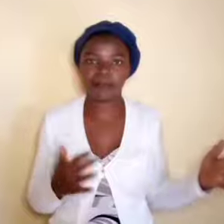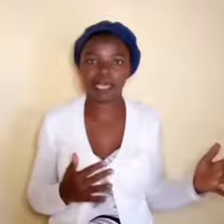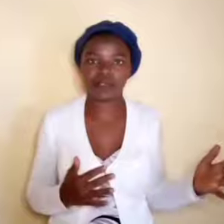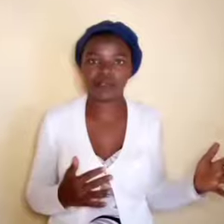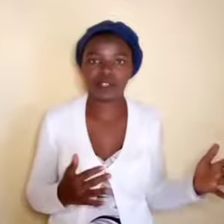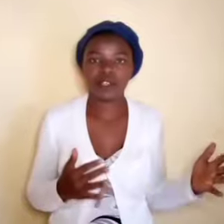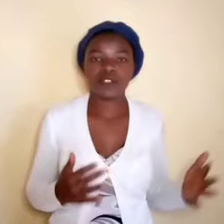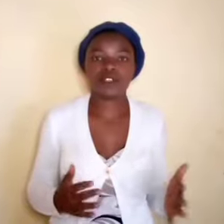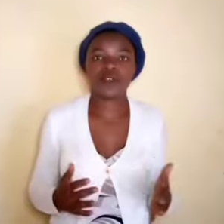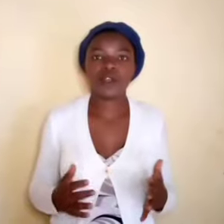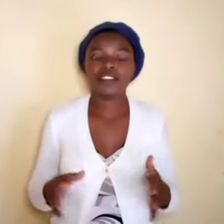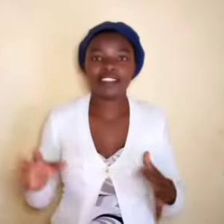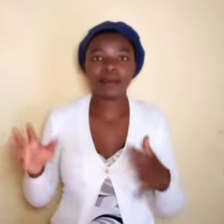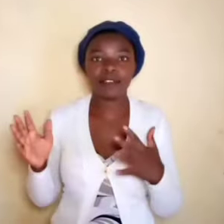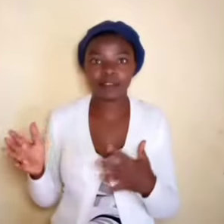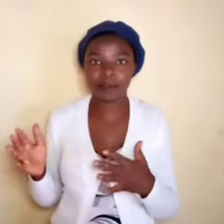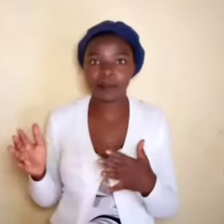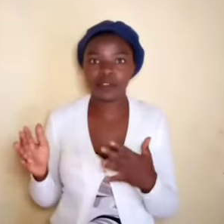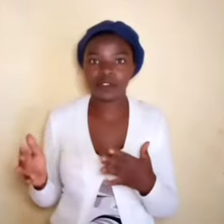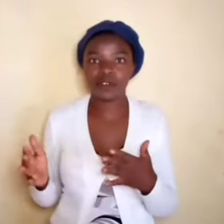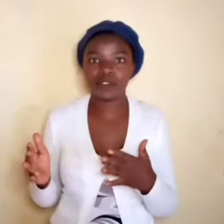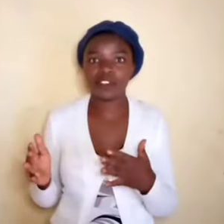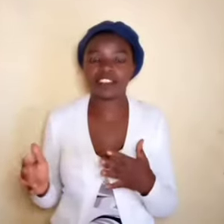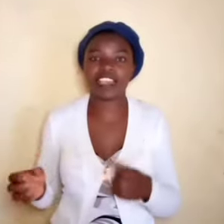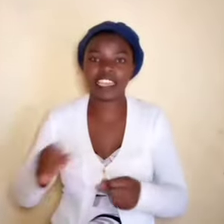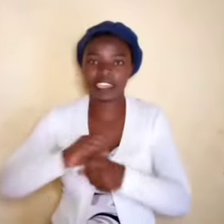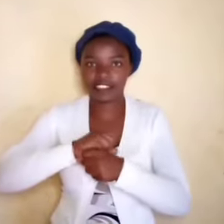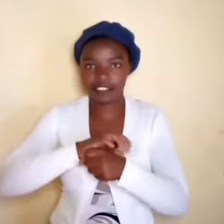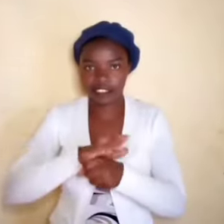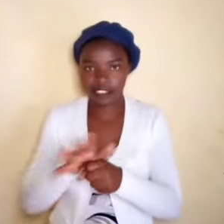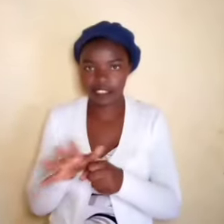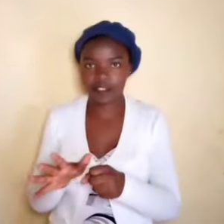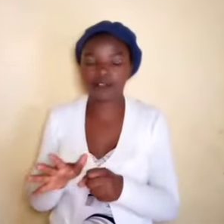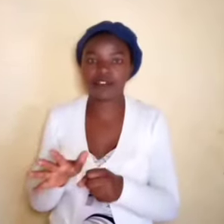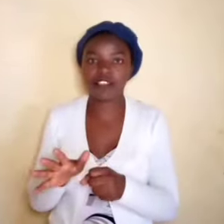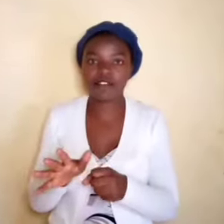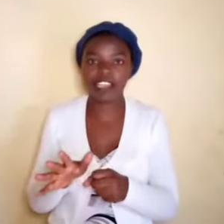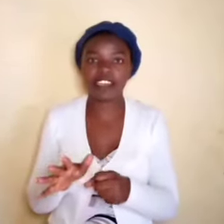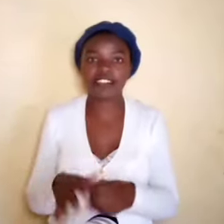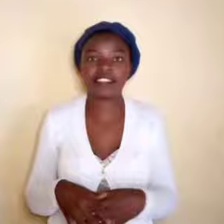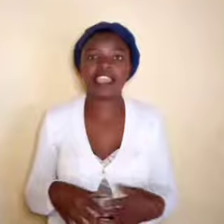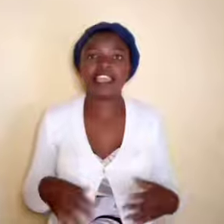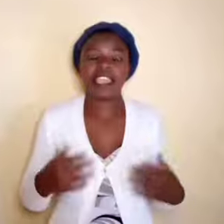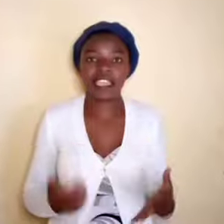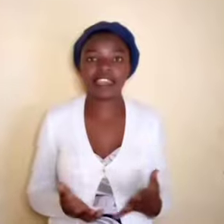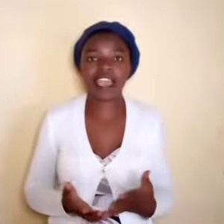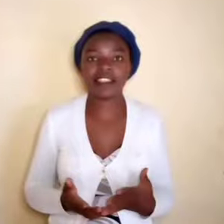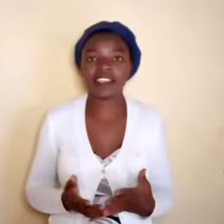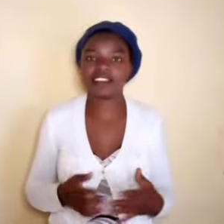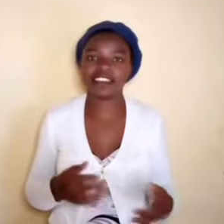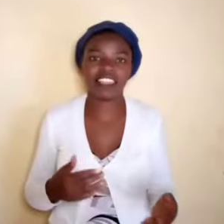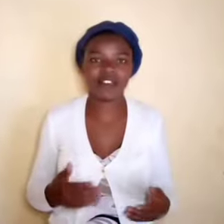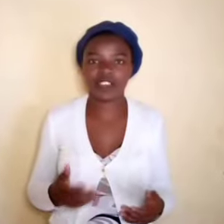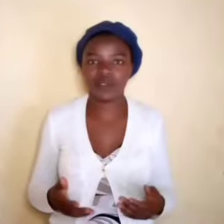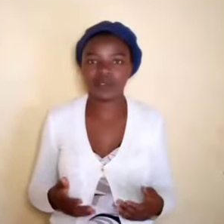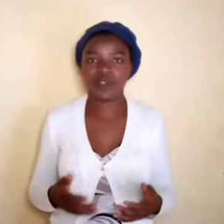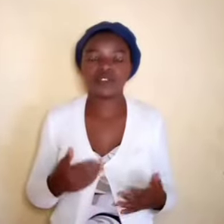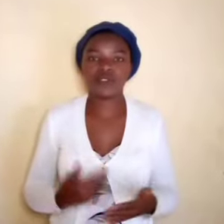person. So some deaf people knew the sign is coronavirus and others never knew.